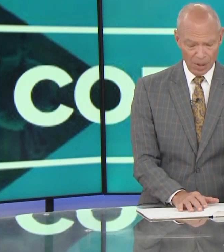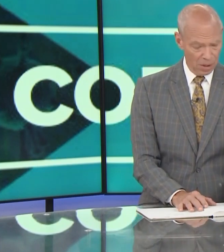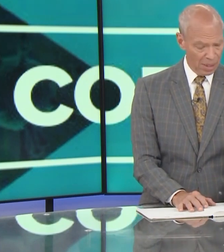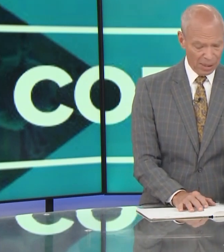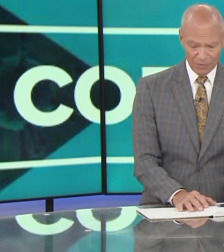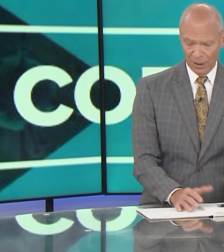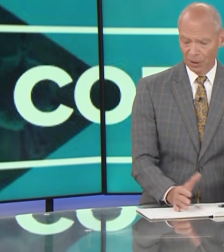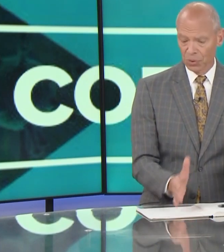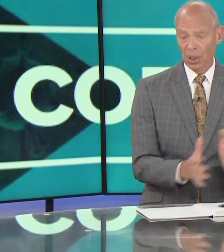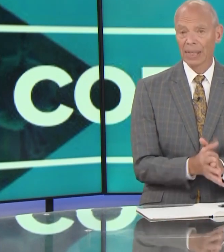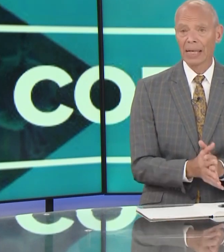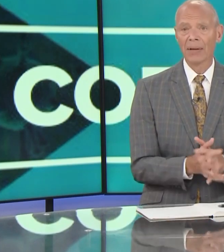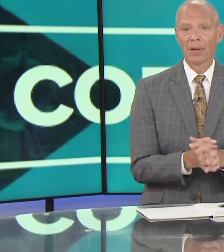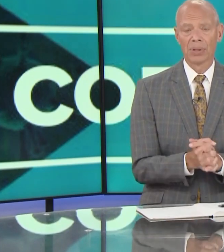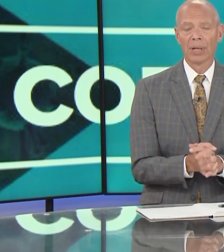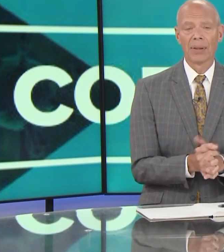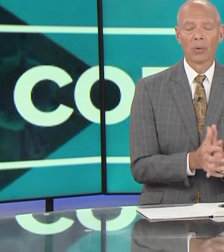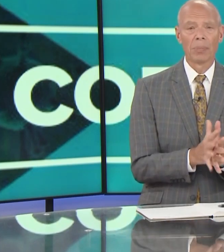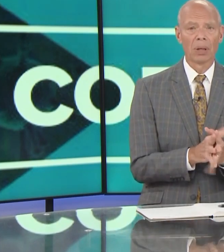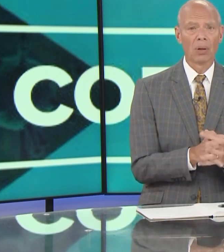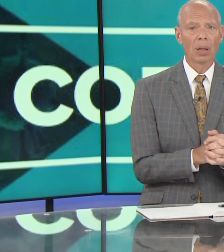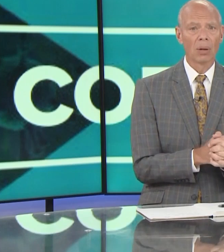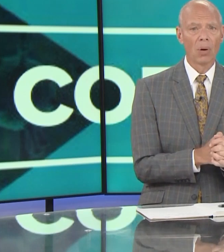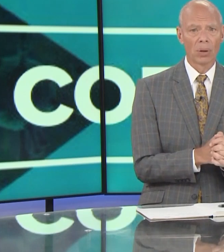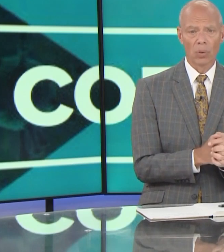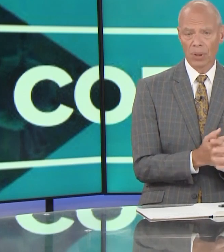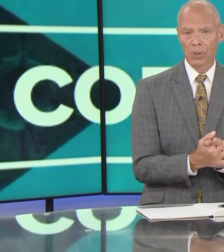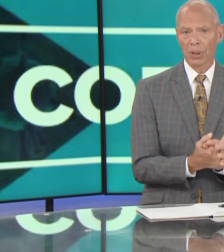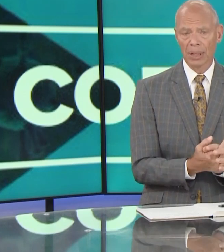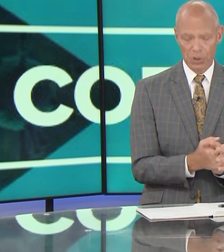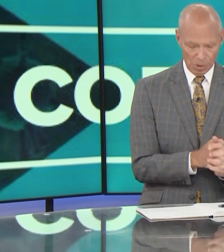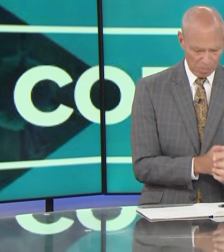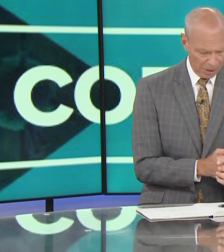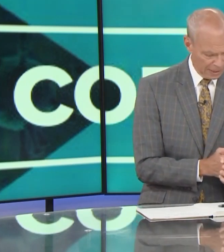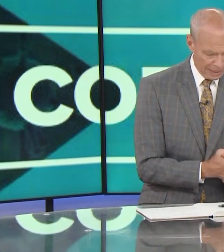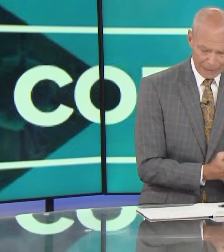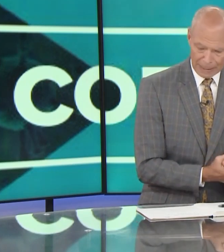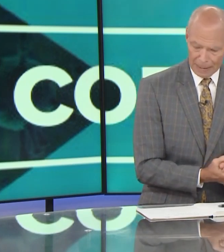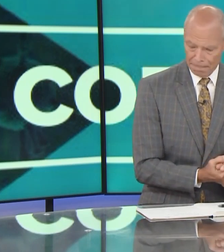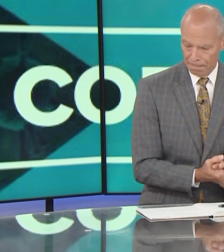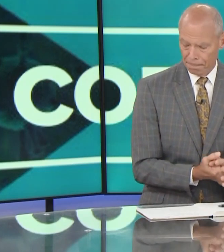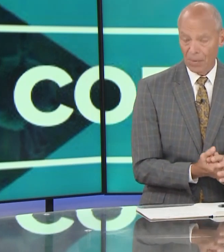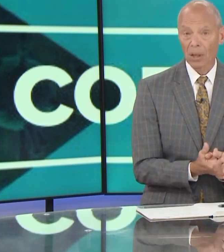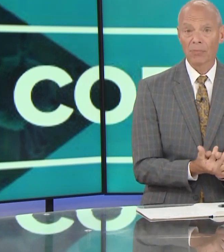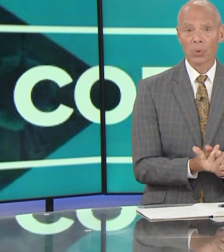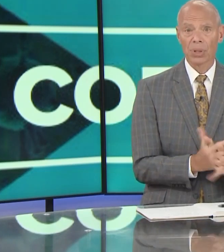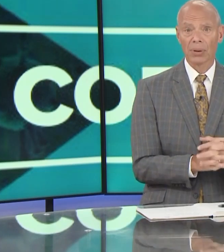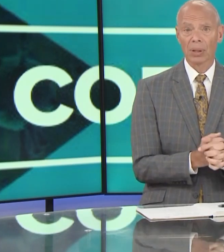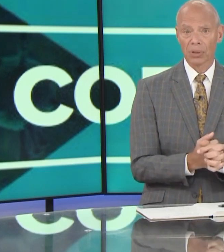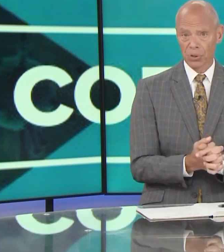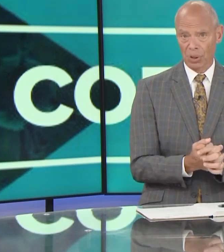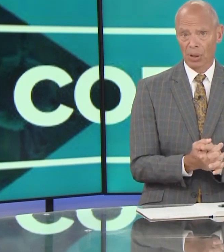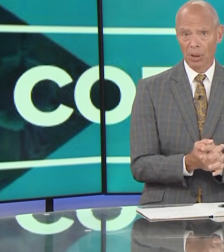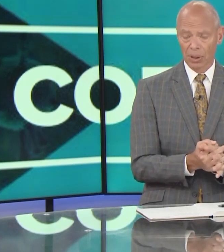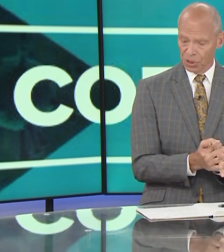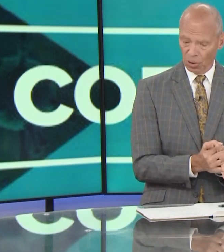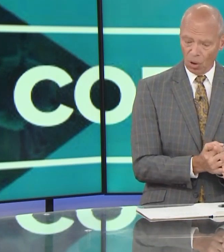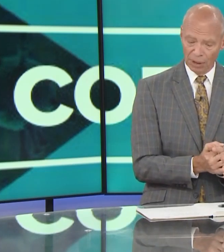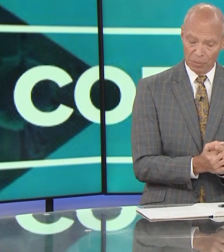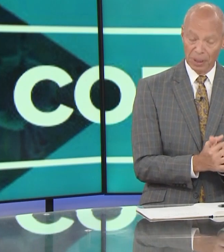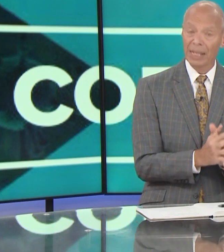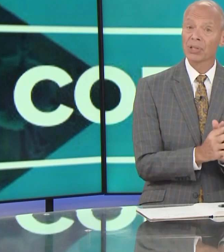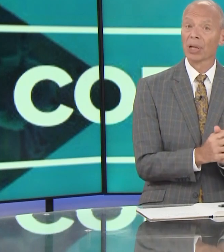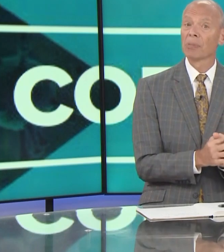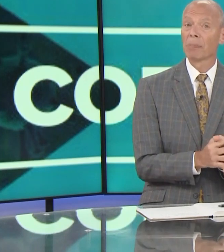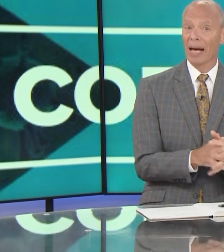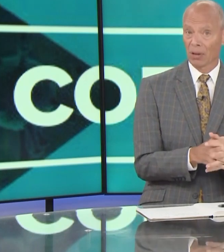1-833-353-6050. You got the feeling with Johnny Key there today, there would be a lot longer question and answer, but unfortunately the glitches are not going to let us hear all